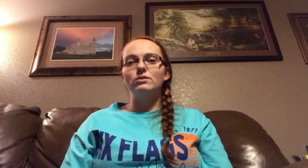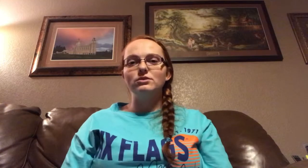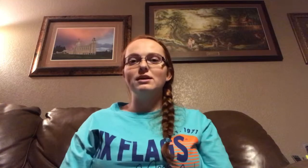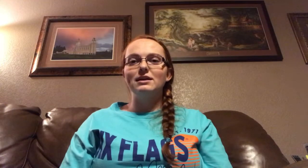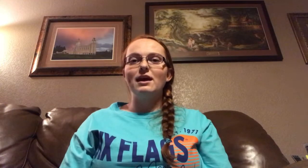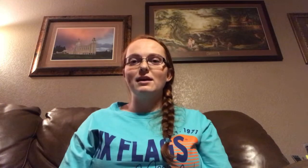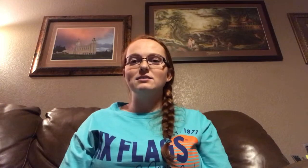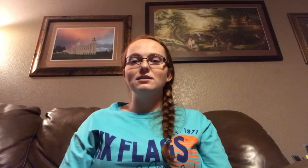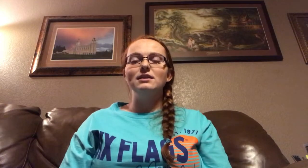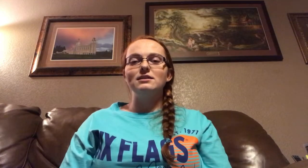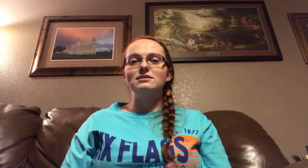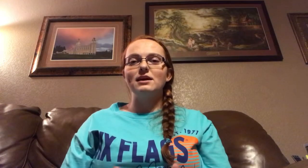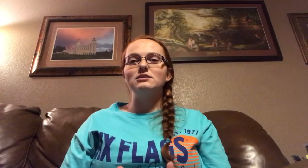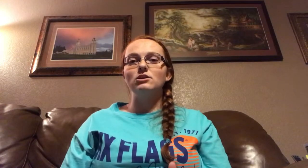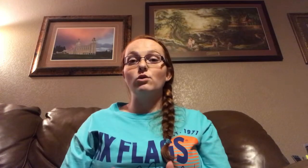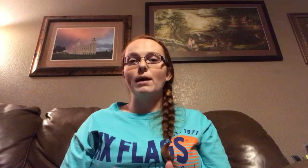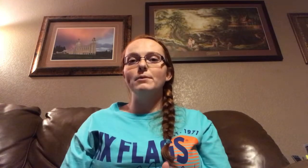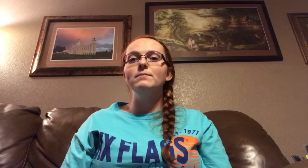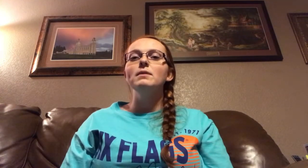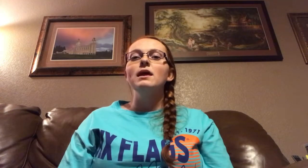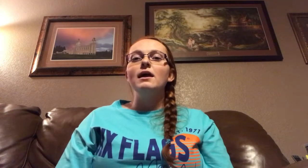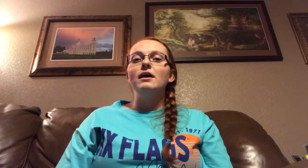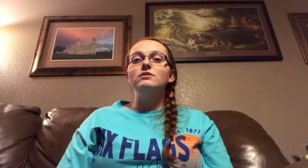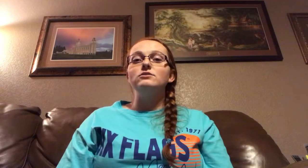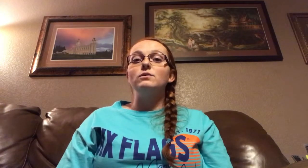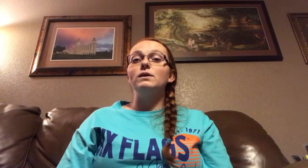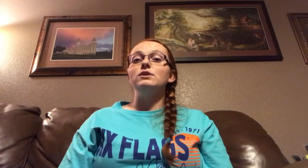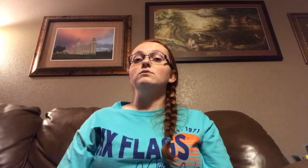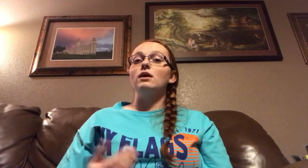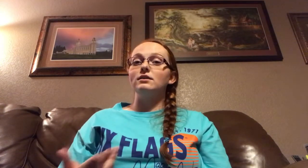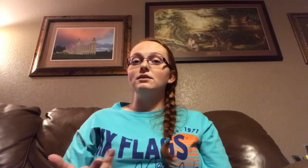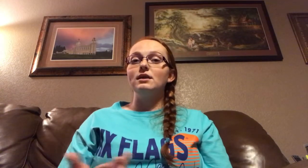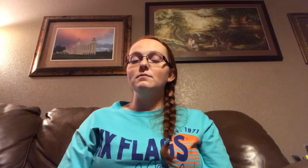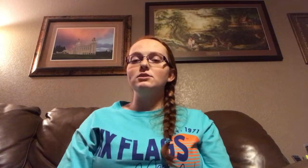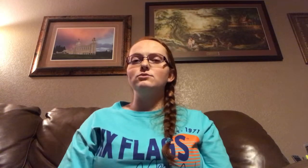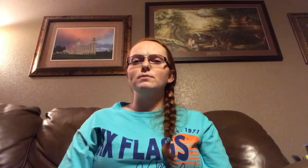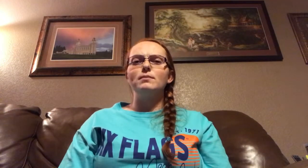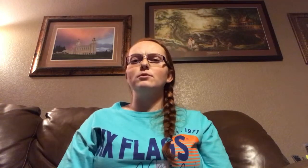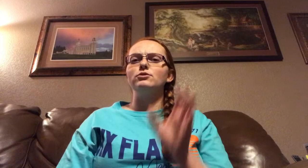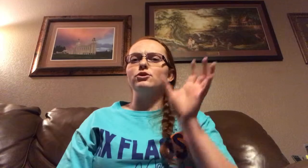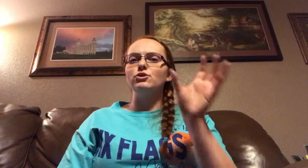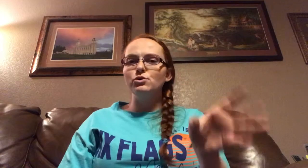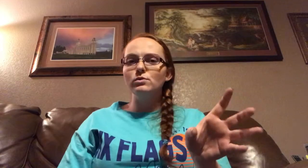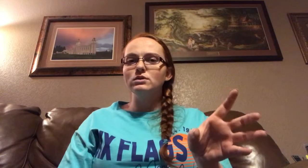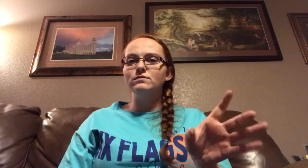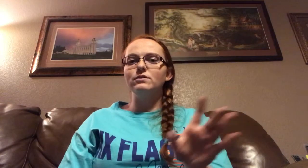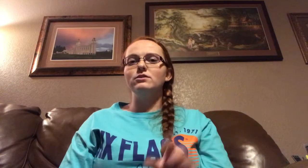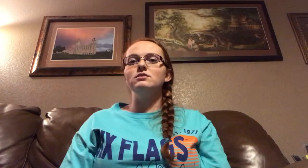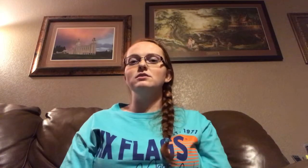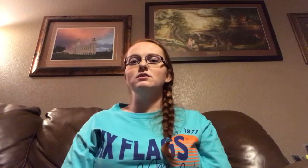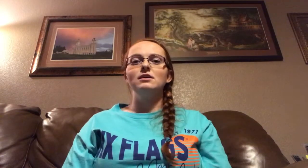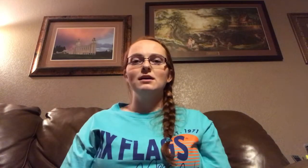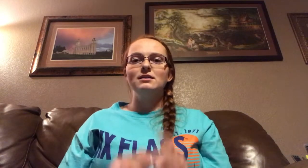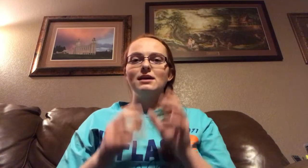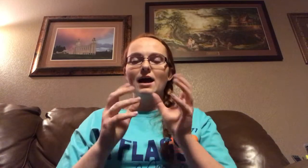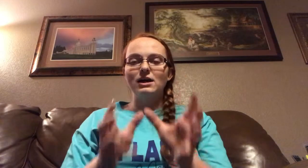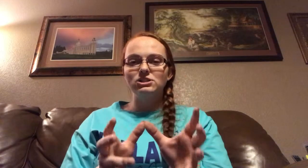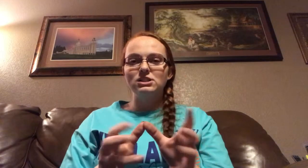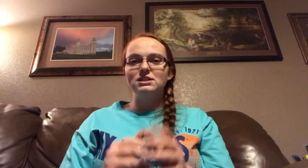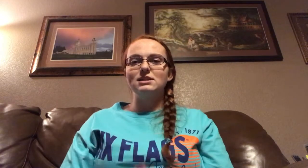order in ASL. That is ASL grammar. And so when you talk to them, just remember the who is first, the action is